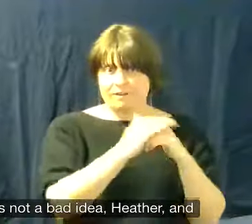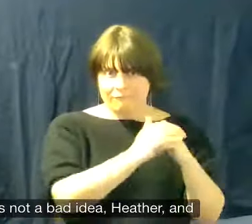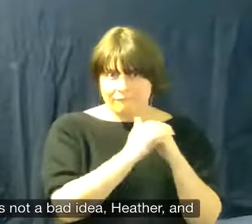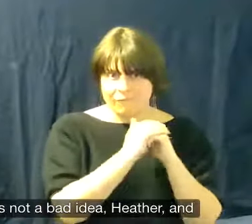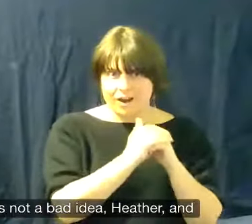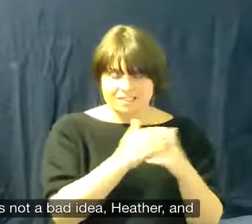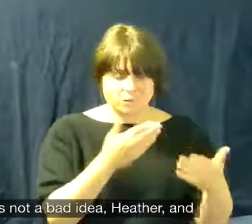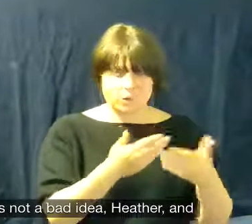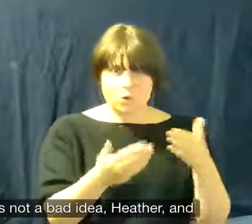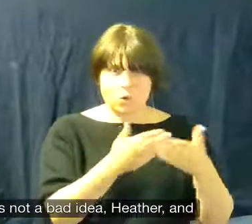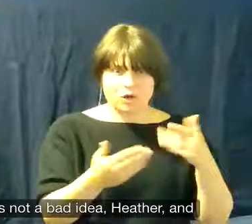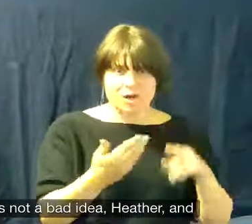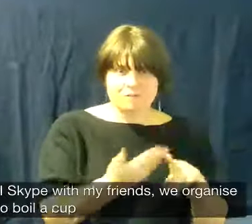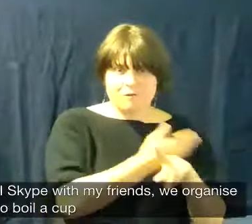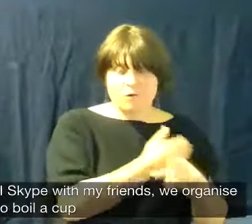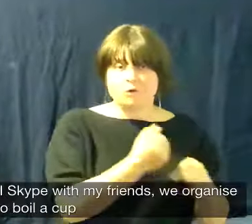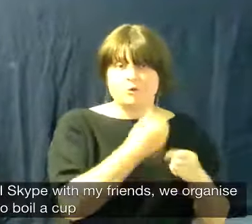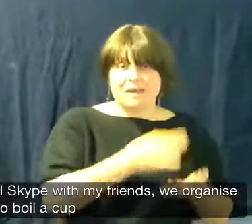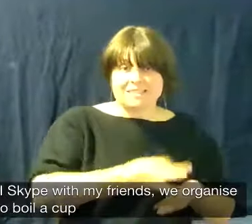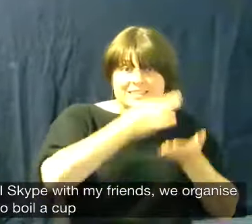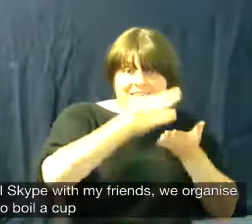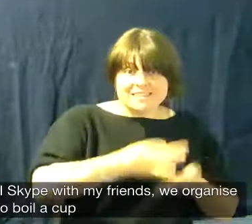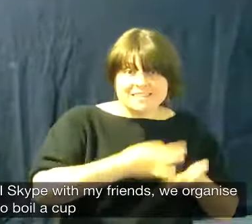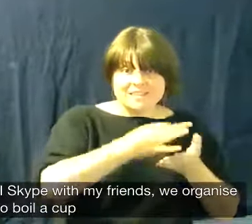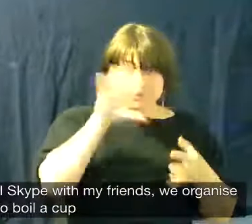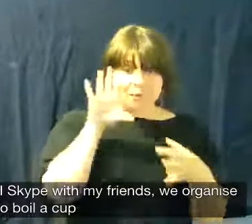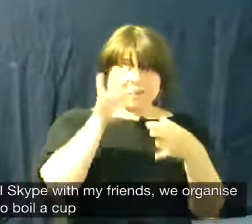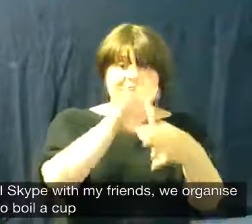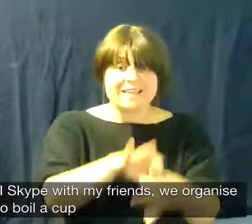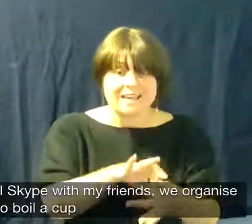before we... Oh, you found it? Yes. Sorry.